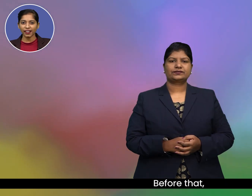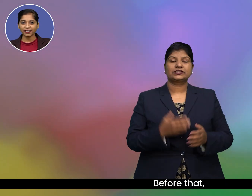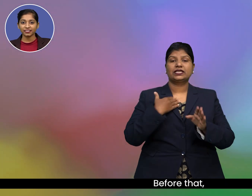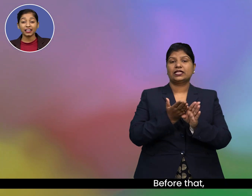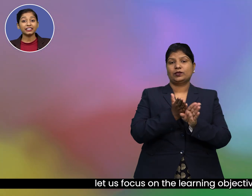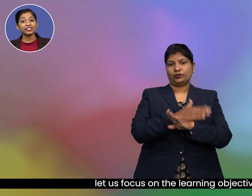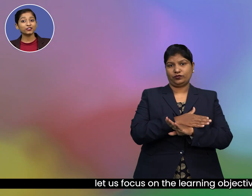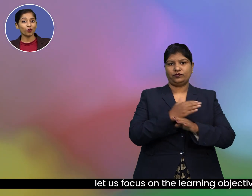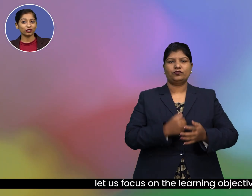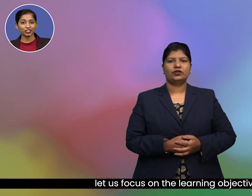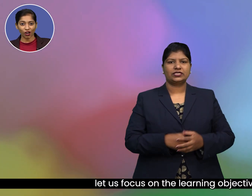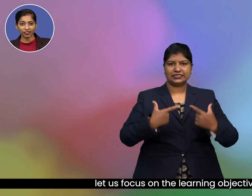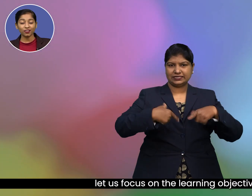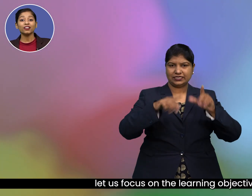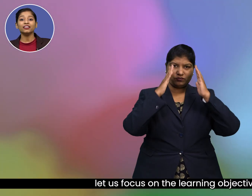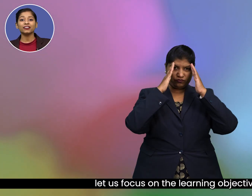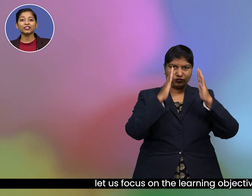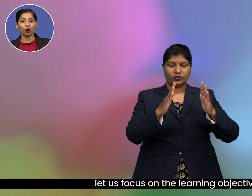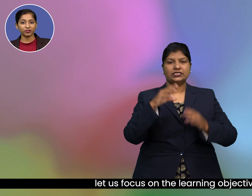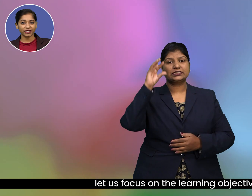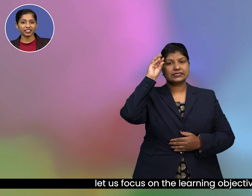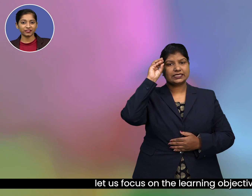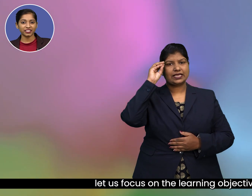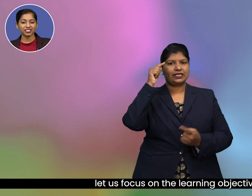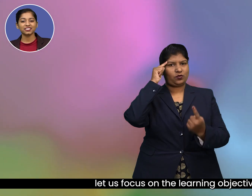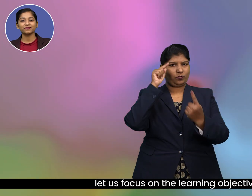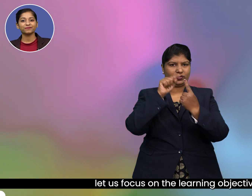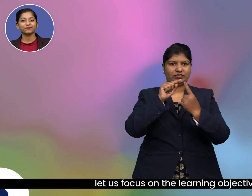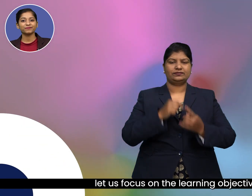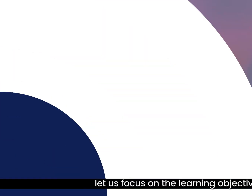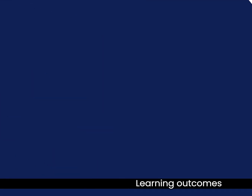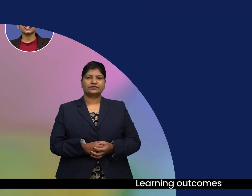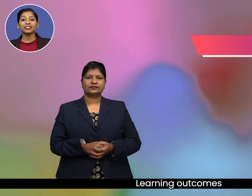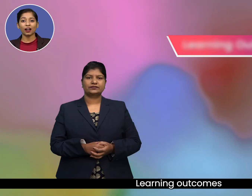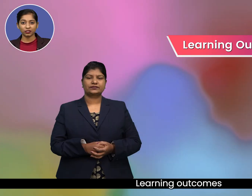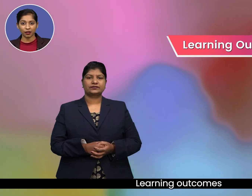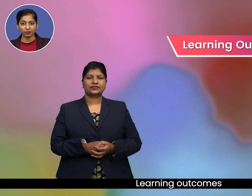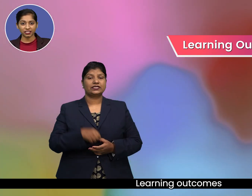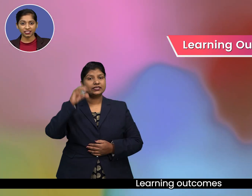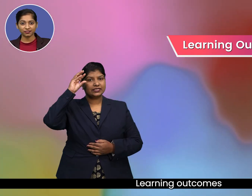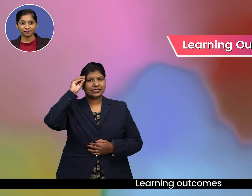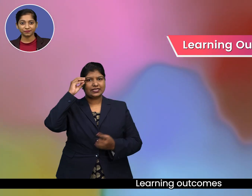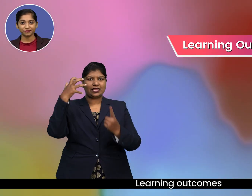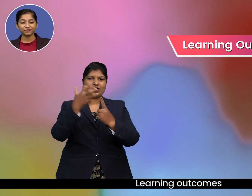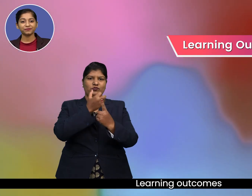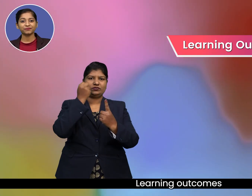Before that, let us focus on the learning objectives. Learning